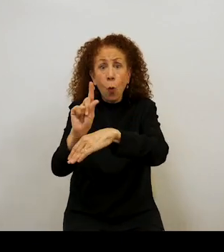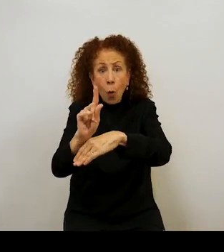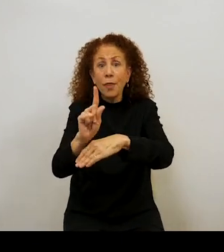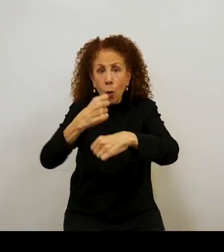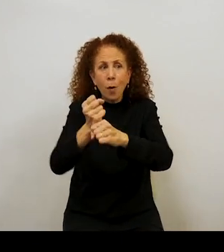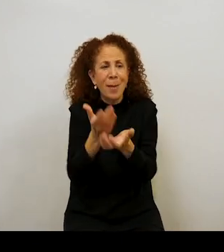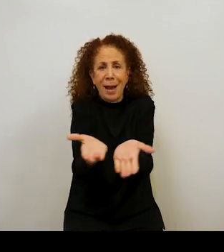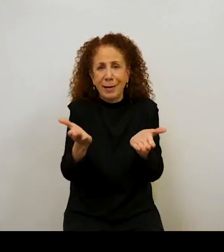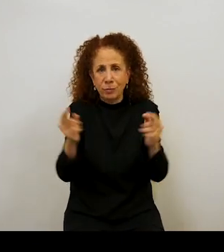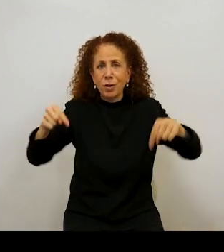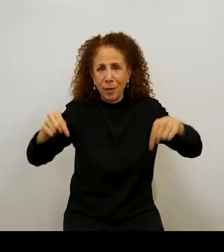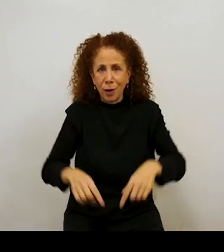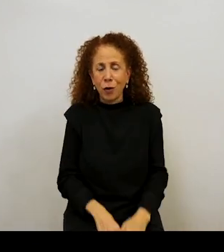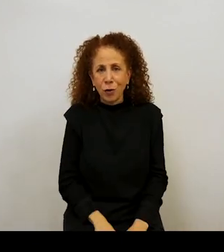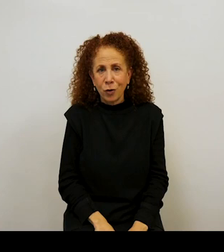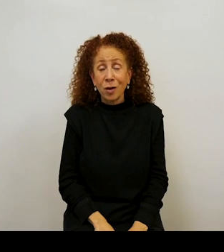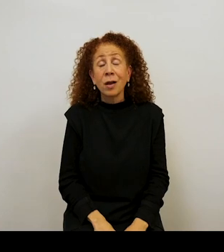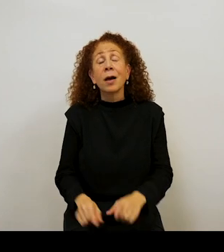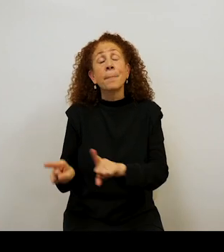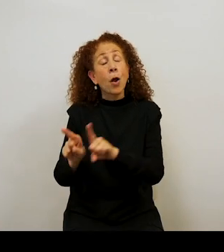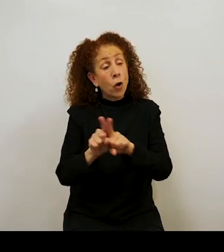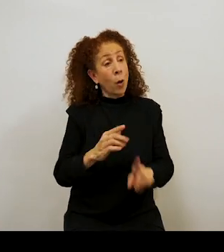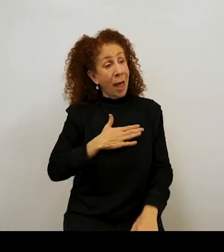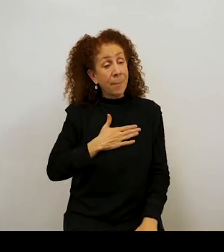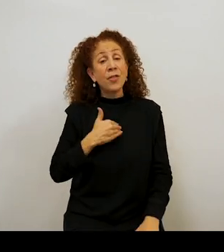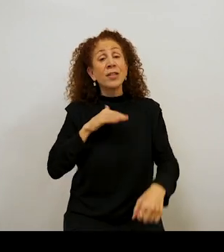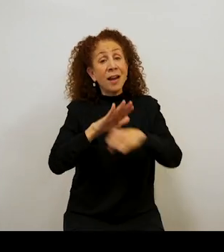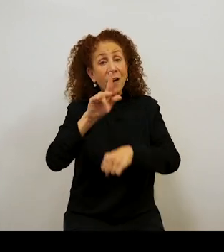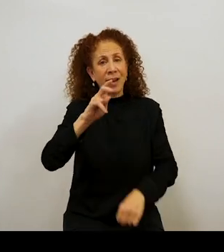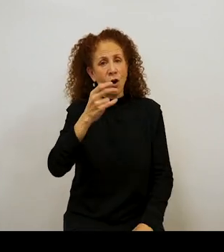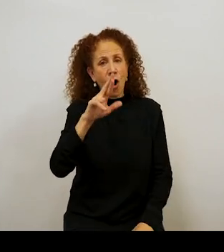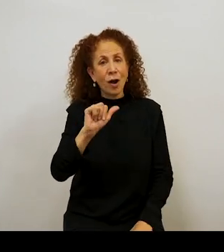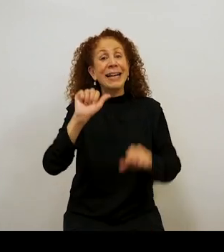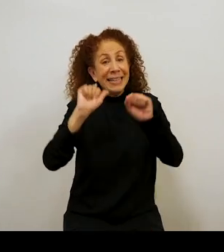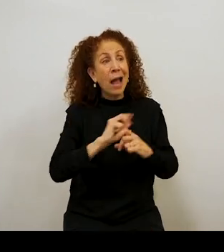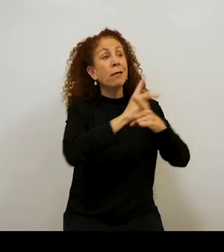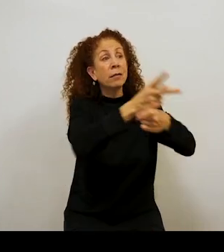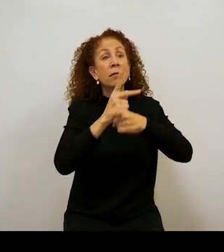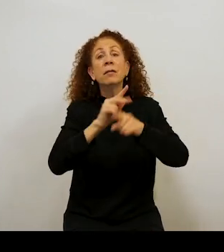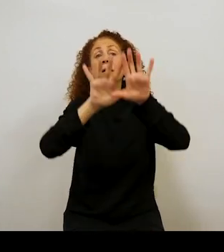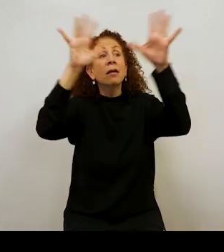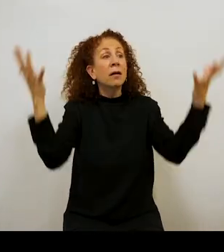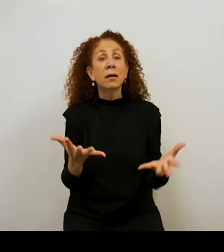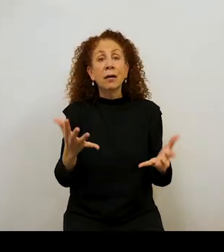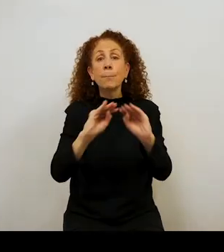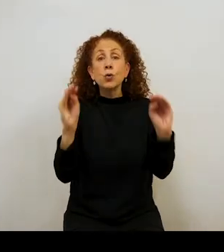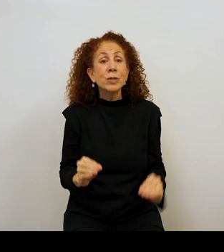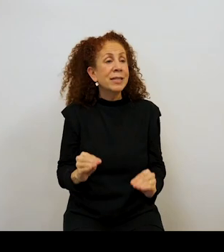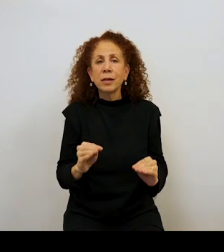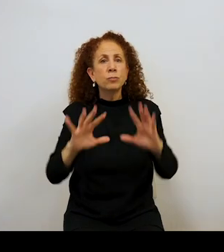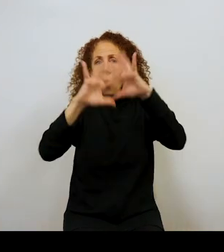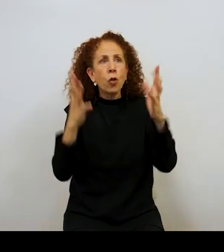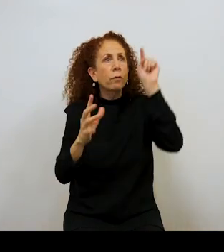created. But I'm also very glad that there is enough Gandhara in the world that it can also be in museums, in the Jime, it